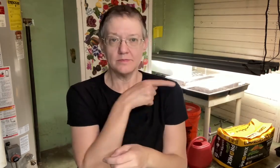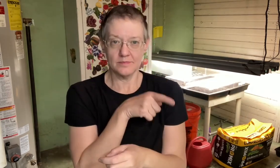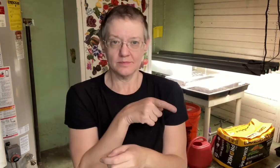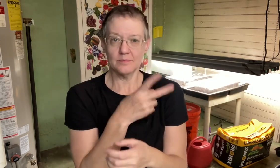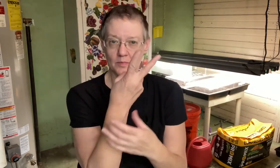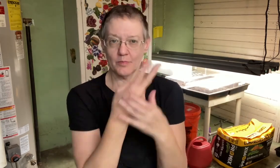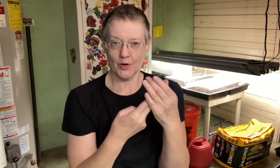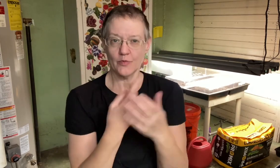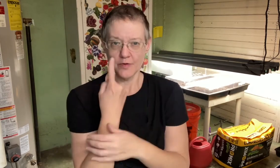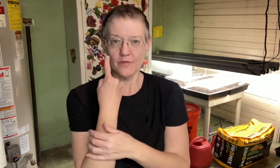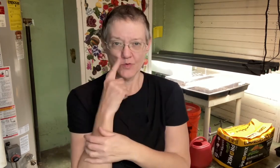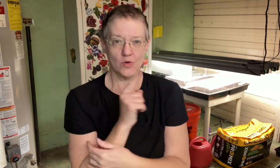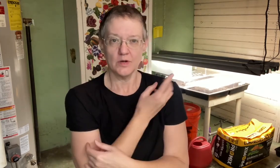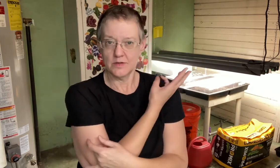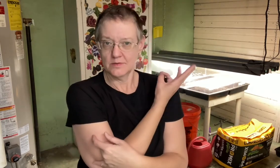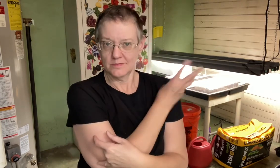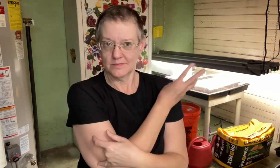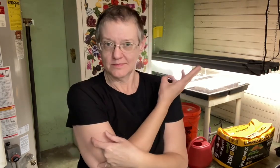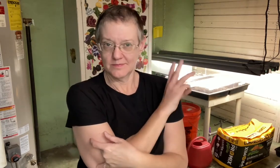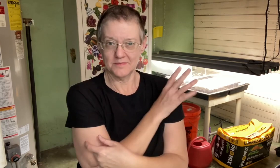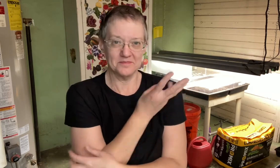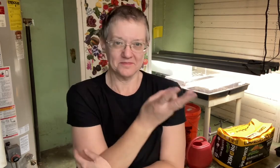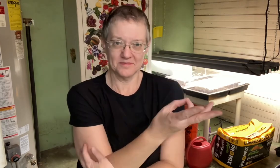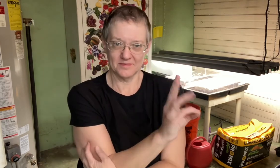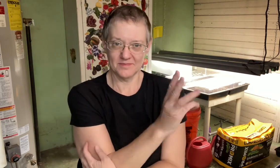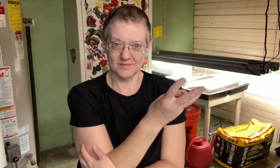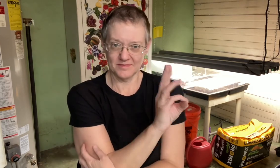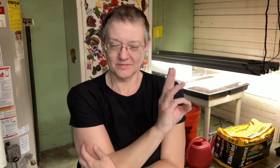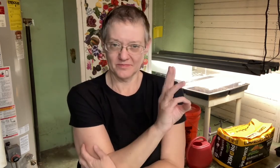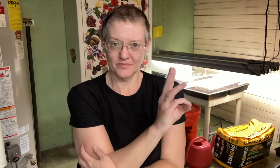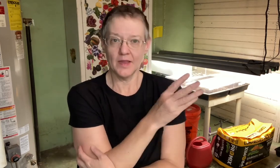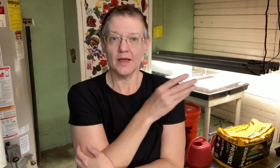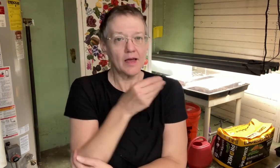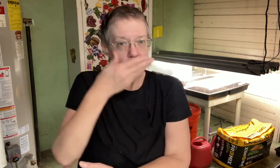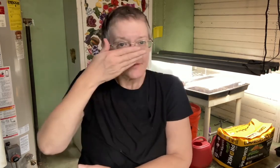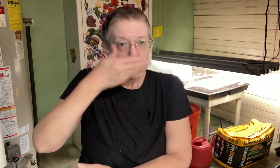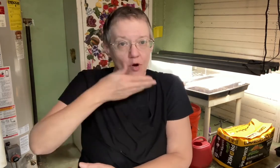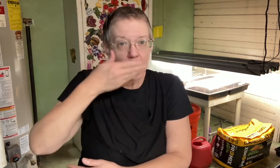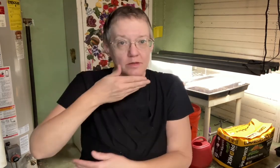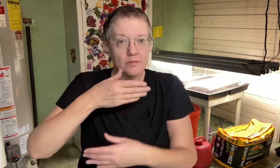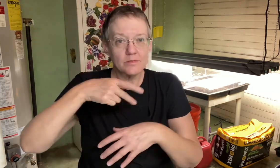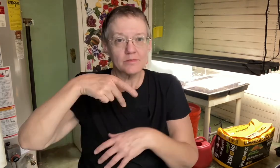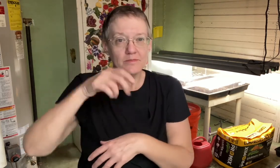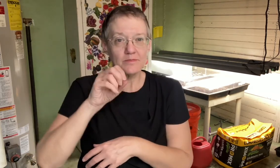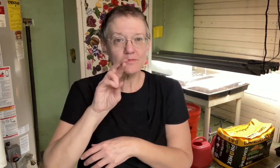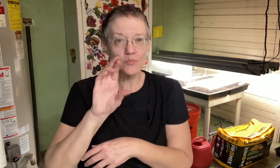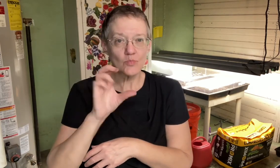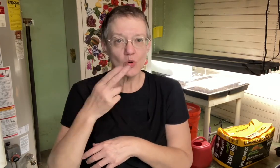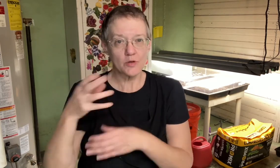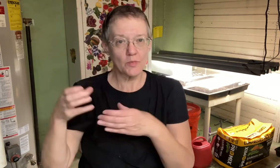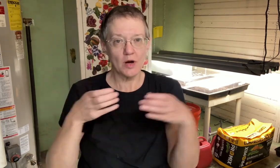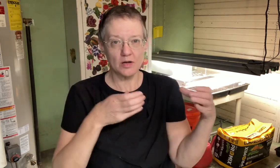And I'm going to have these flowers in both green stalks, 16 plants of each. And in the